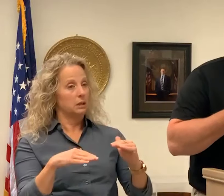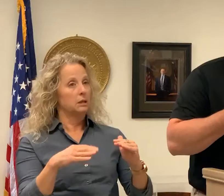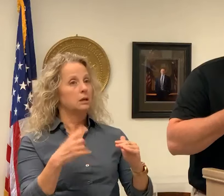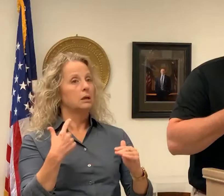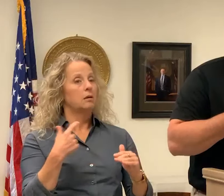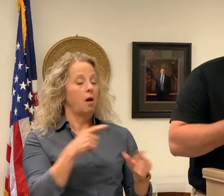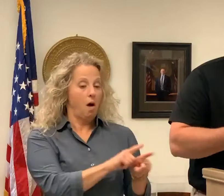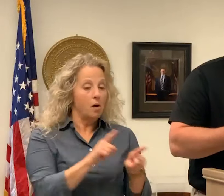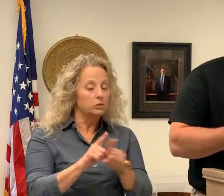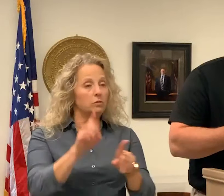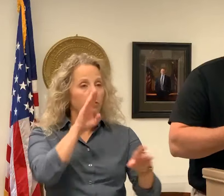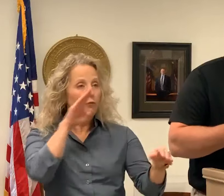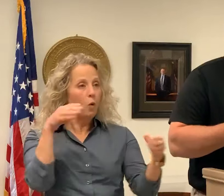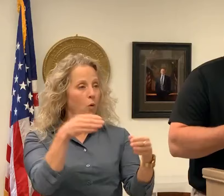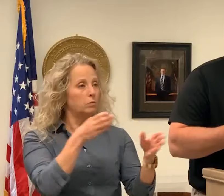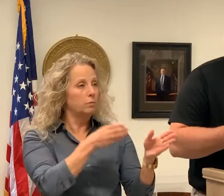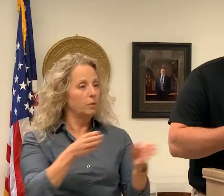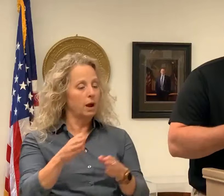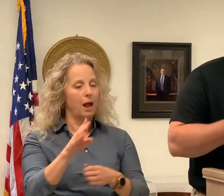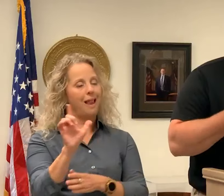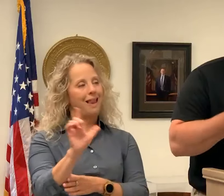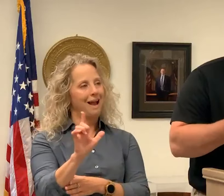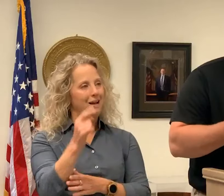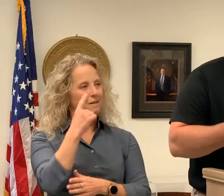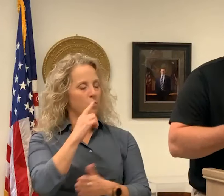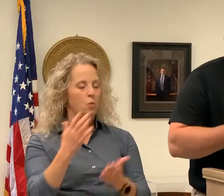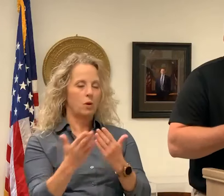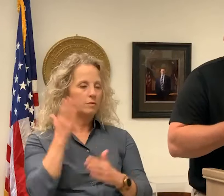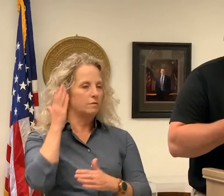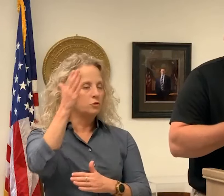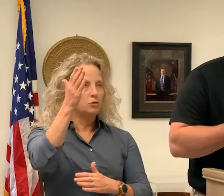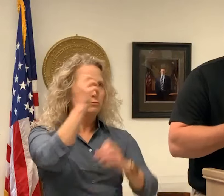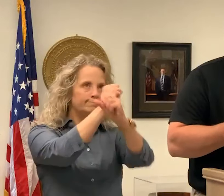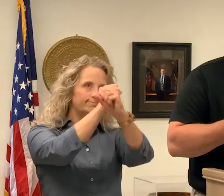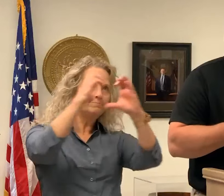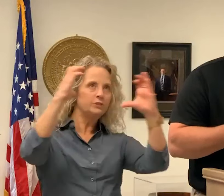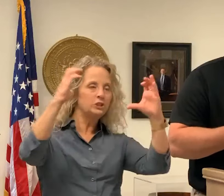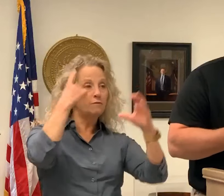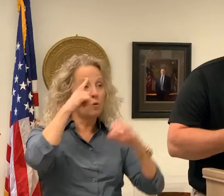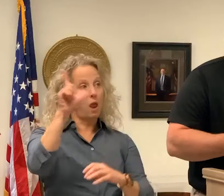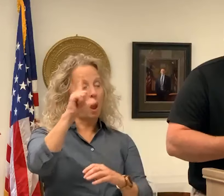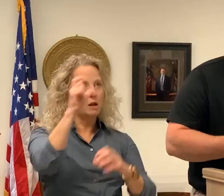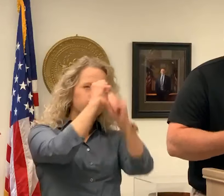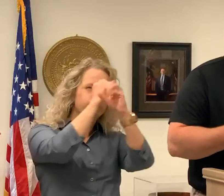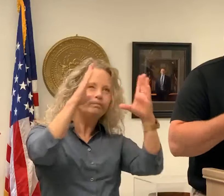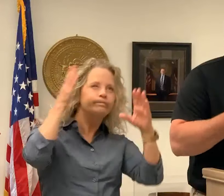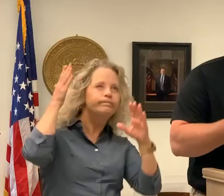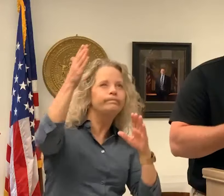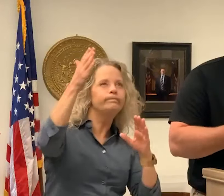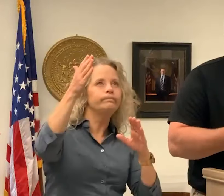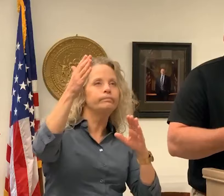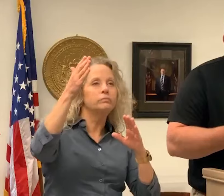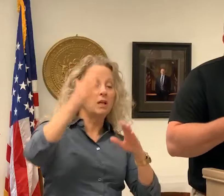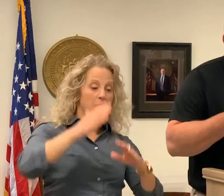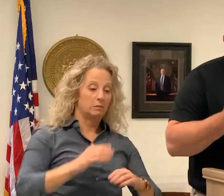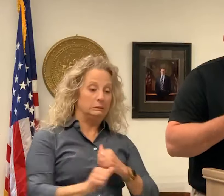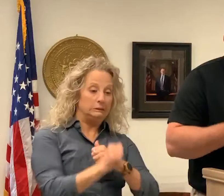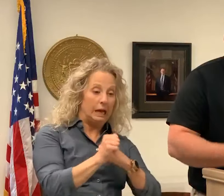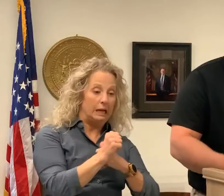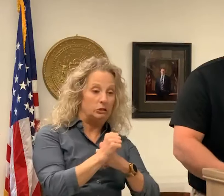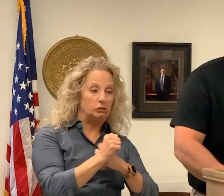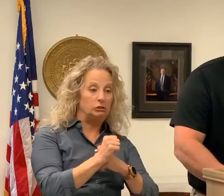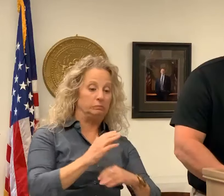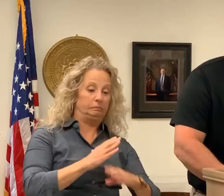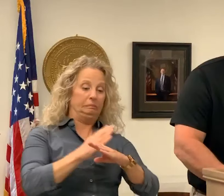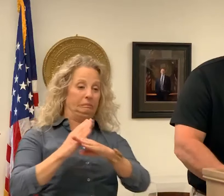to focus on preparing Lahaina for whatever the future of the vision is for Lahaina, to help remove the hazards, remove